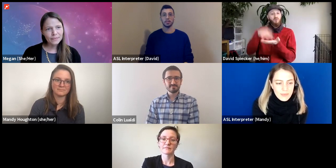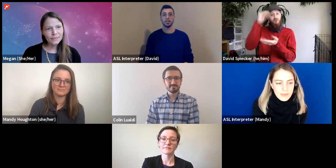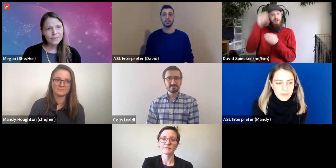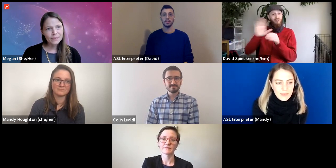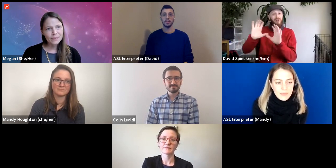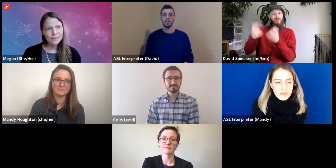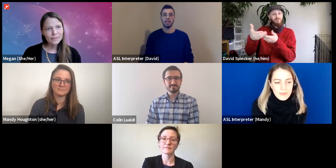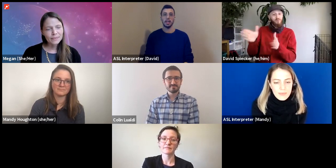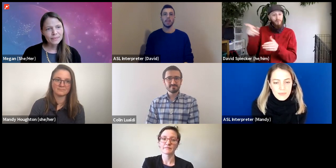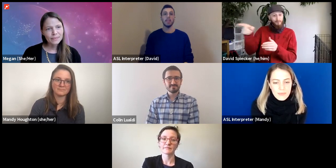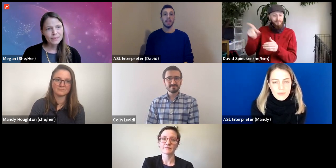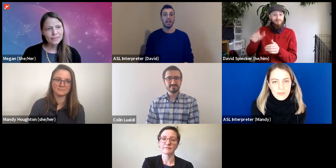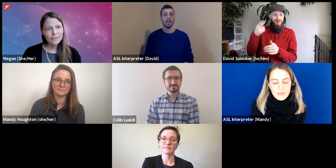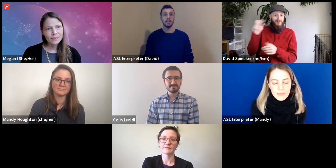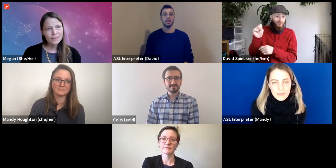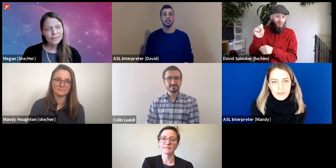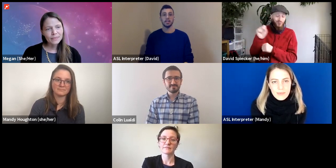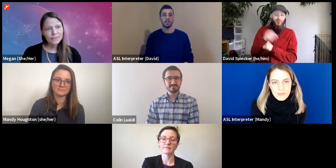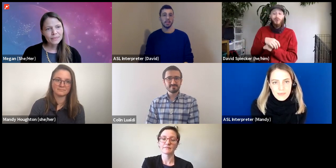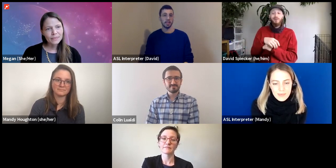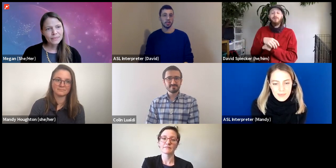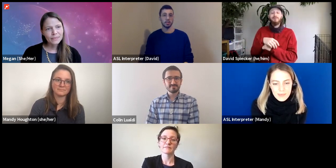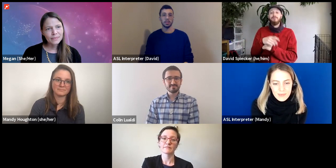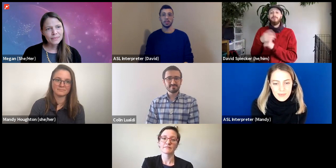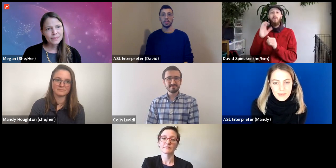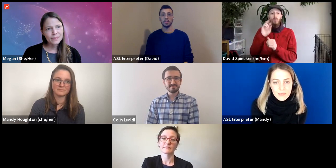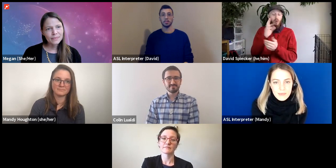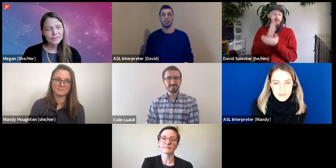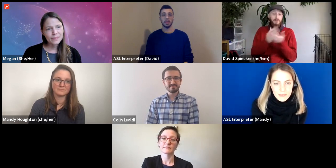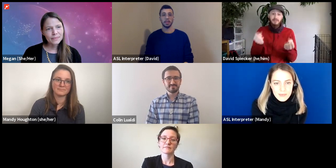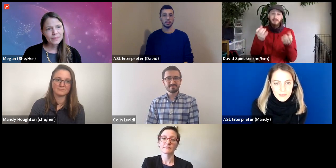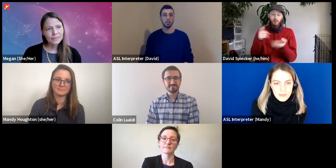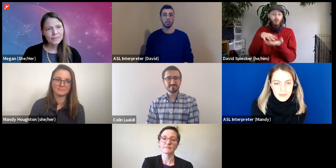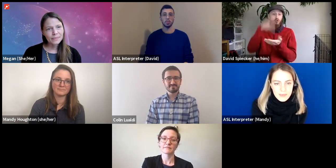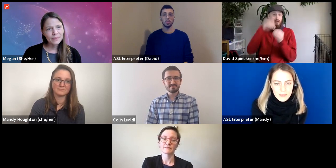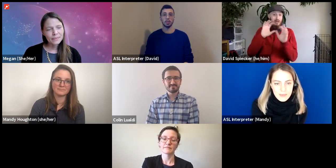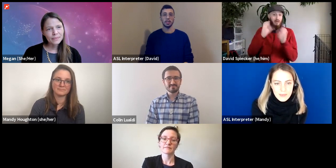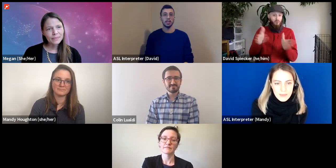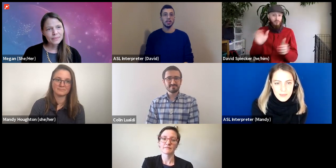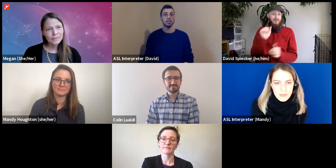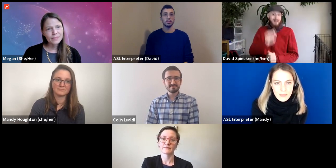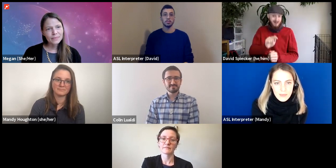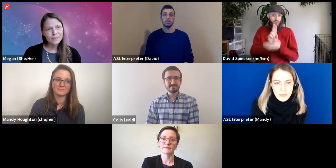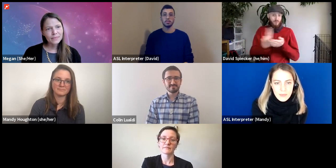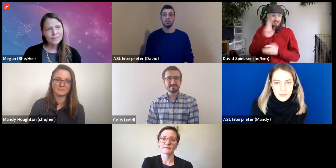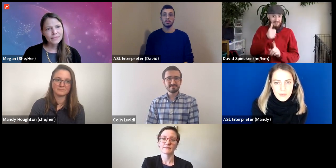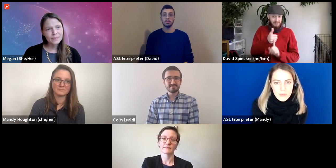different countries, and they had a sign that they had learned in their classroom in high school, or